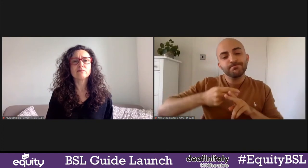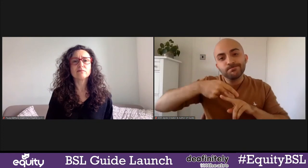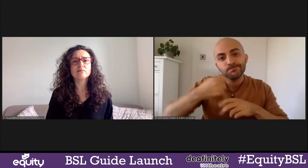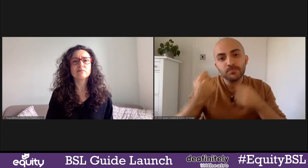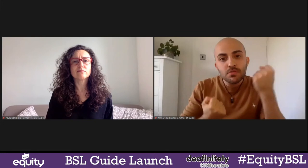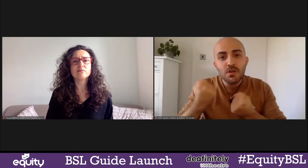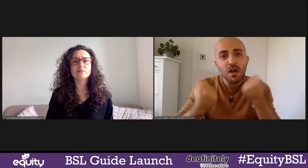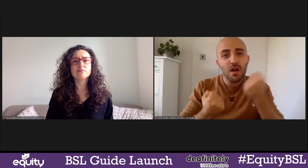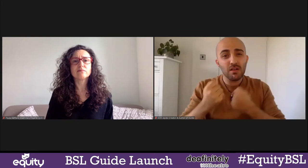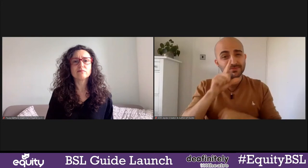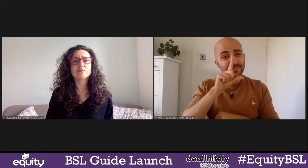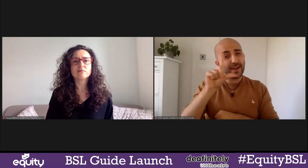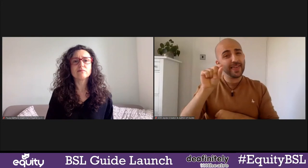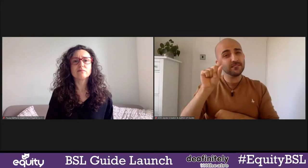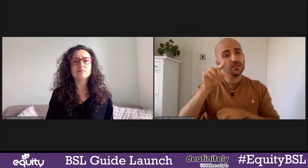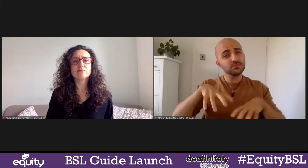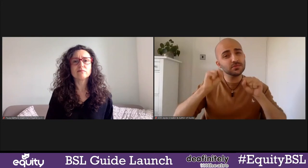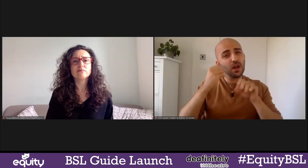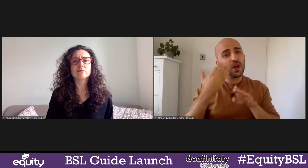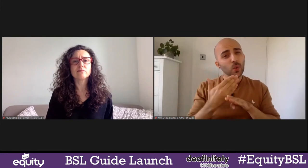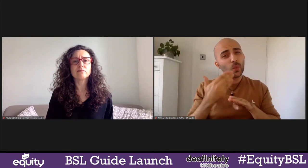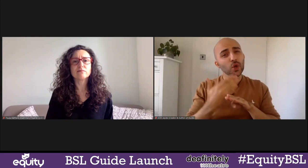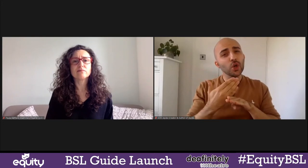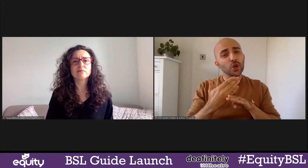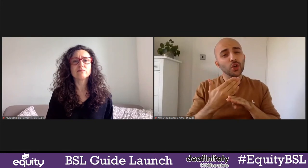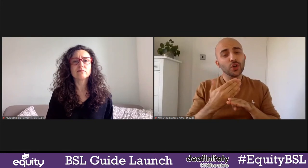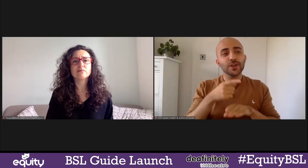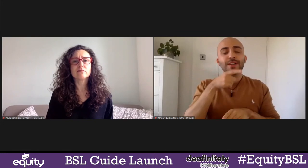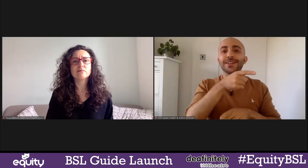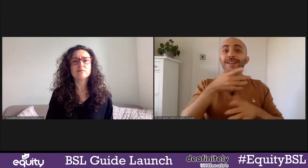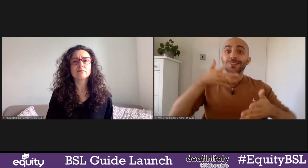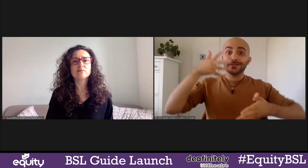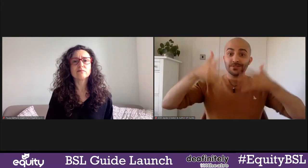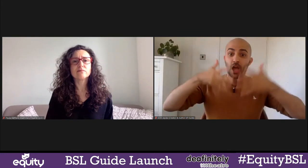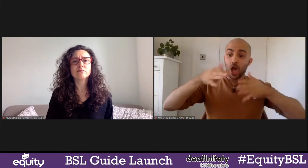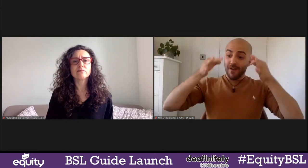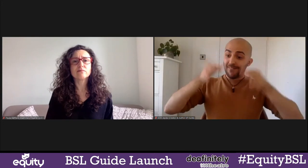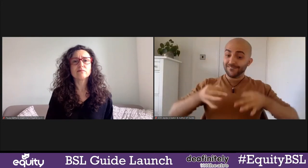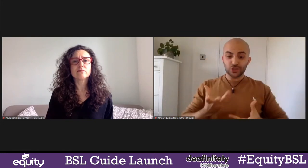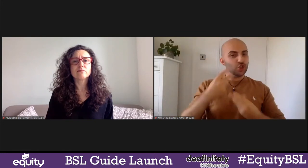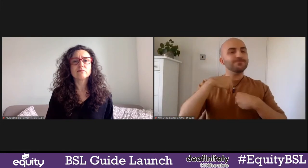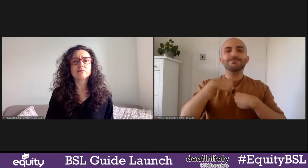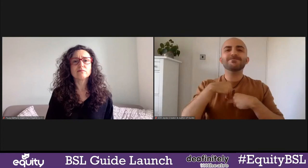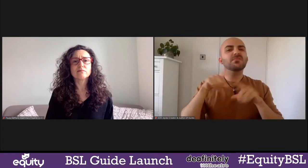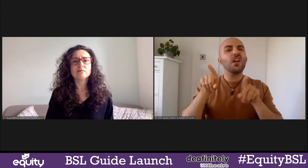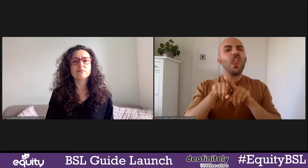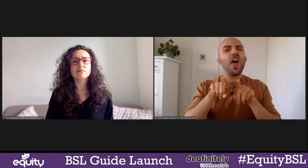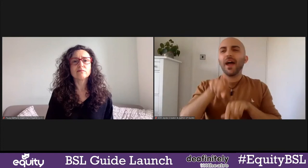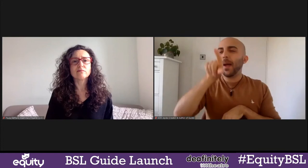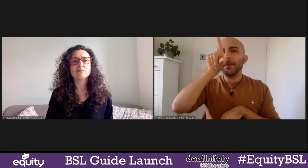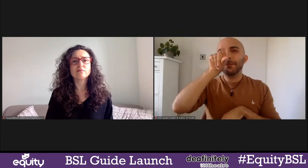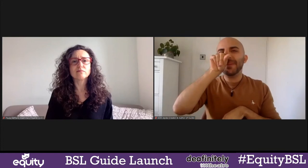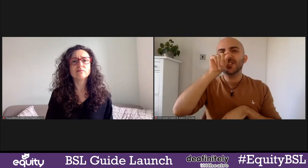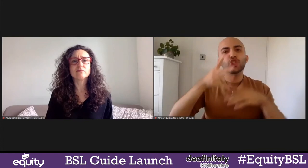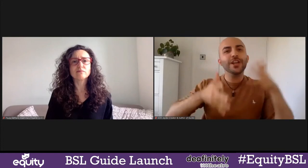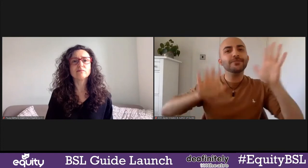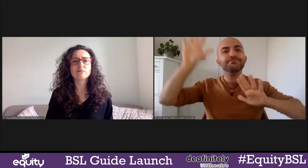manual labor. So he would work on cars, and he started work at the age of 11. He hadn't yet